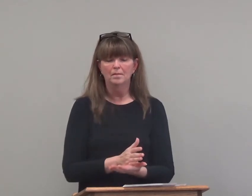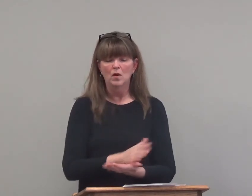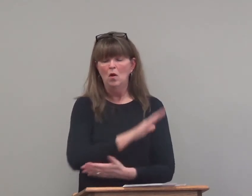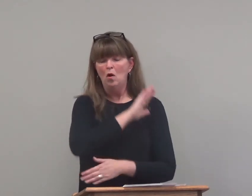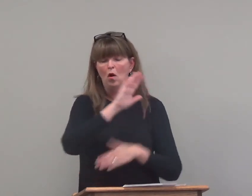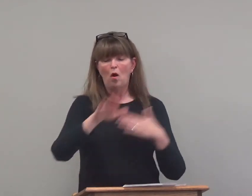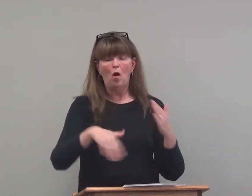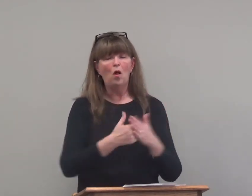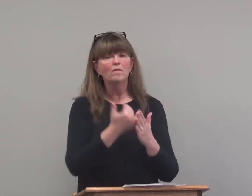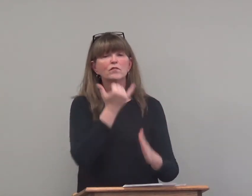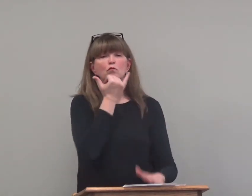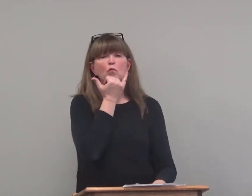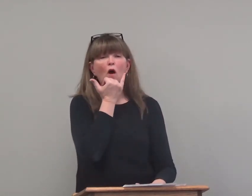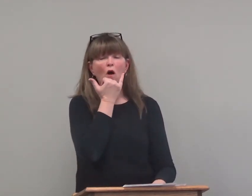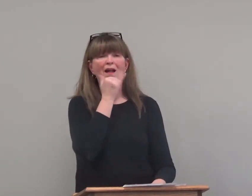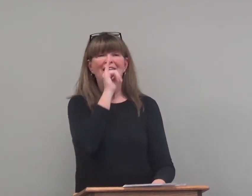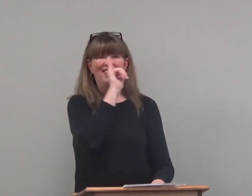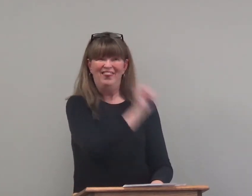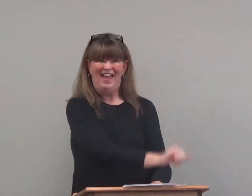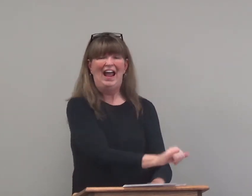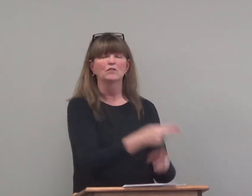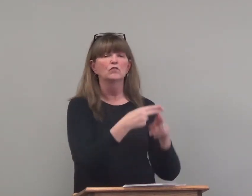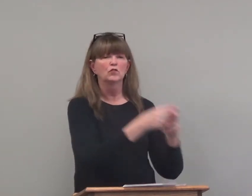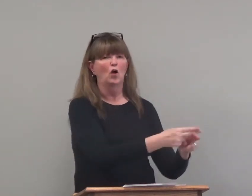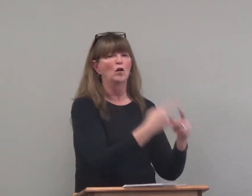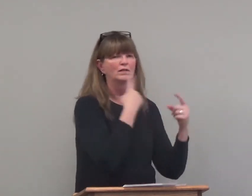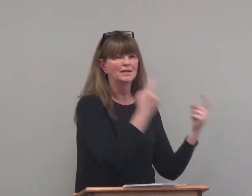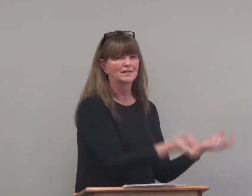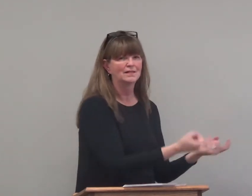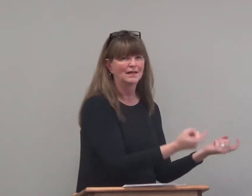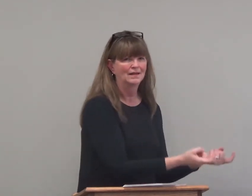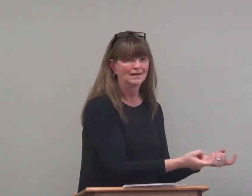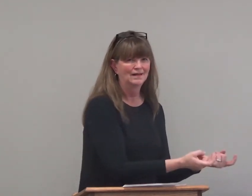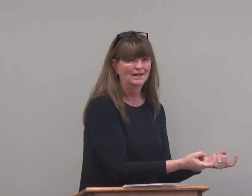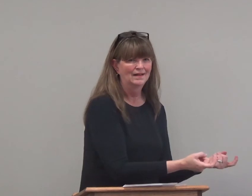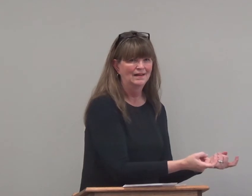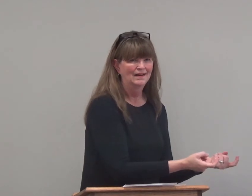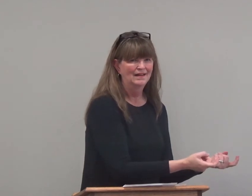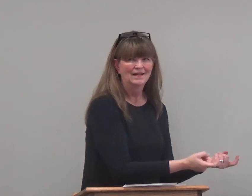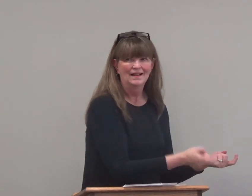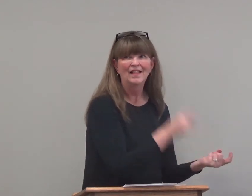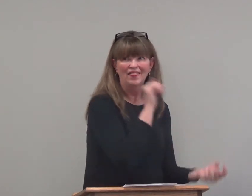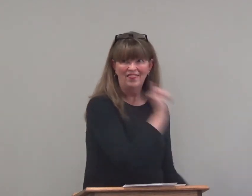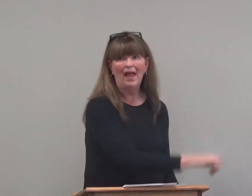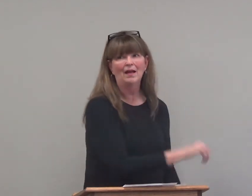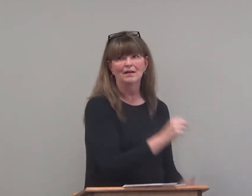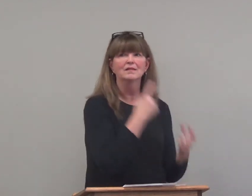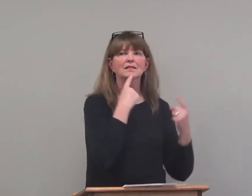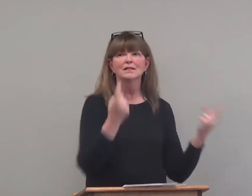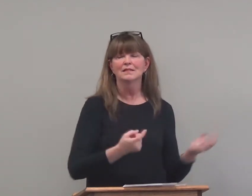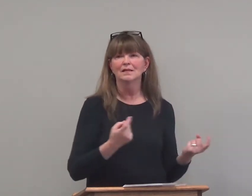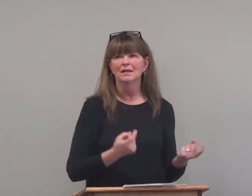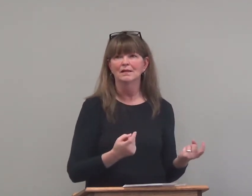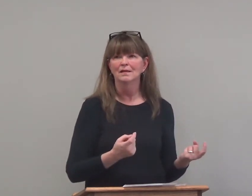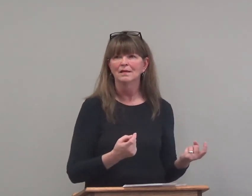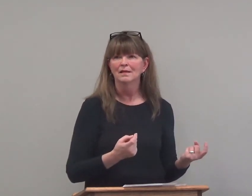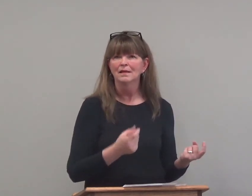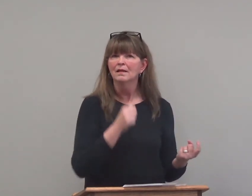And all of that has to stop. It's all wrong. That is all the definition of sin.